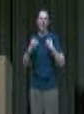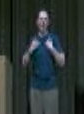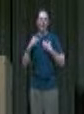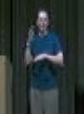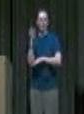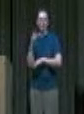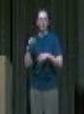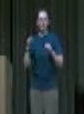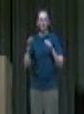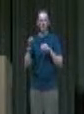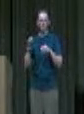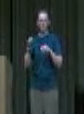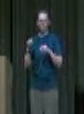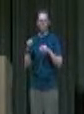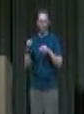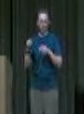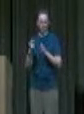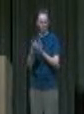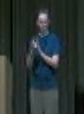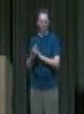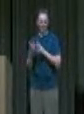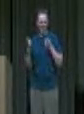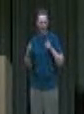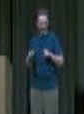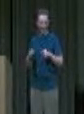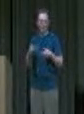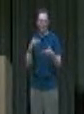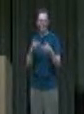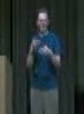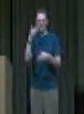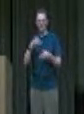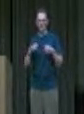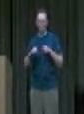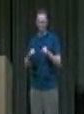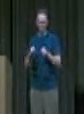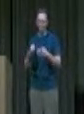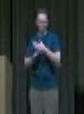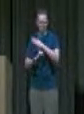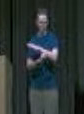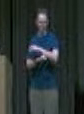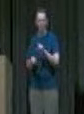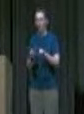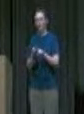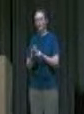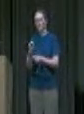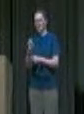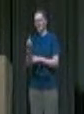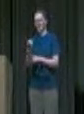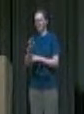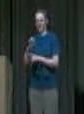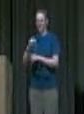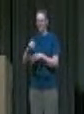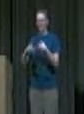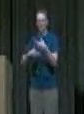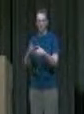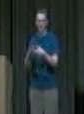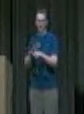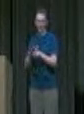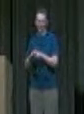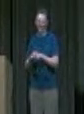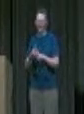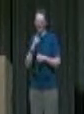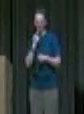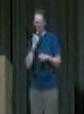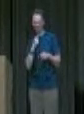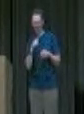that's occurring just by Front Street Bridge. And then also that sediment processing area, that area that was in the map that was outlined in